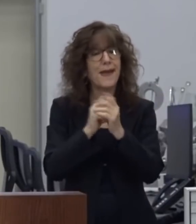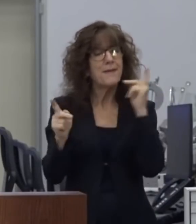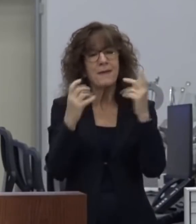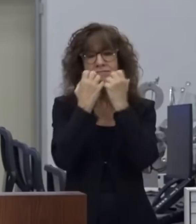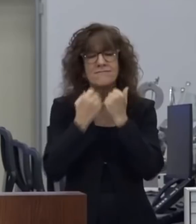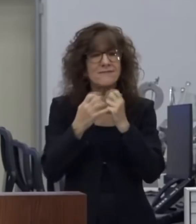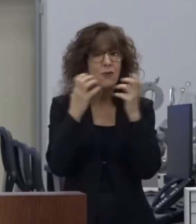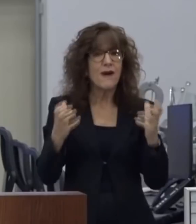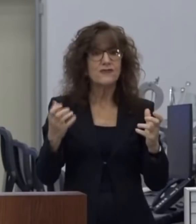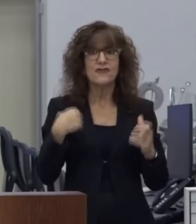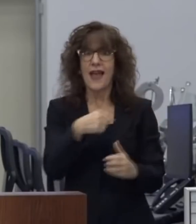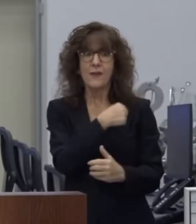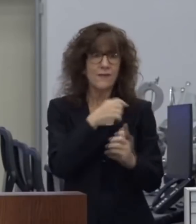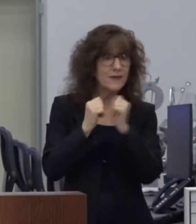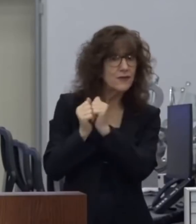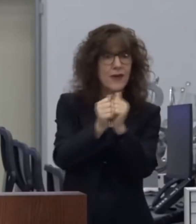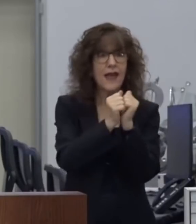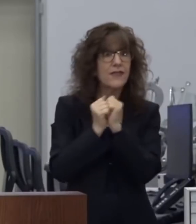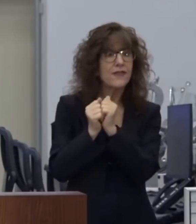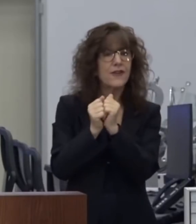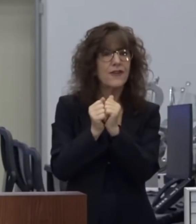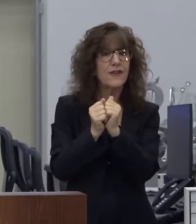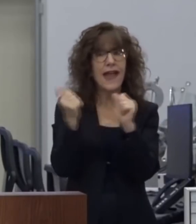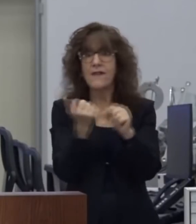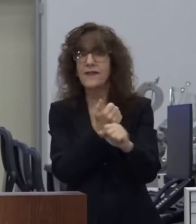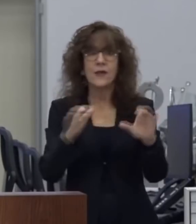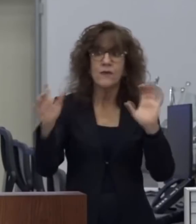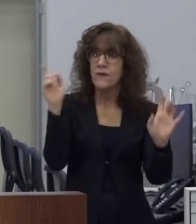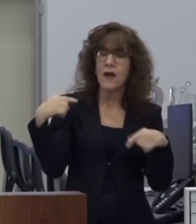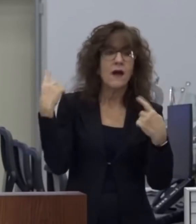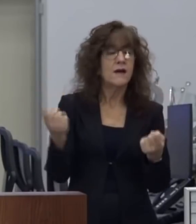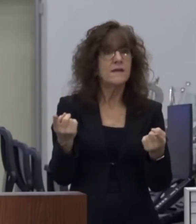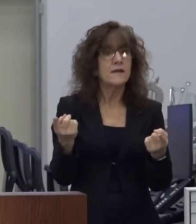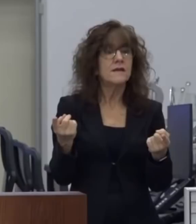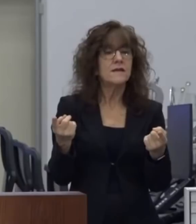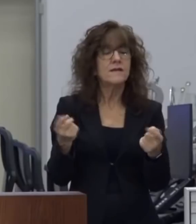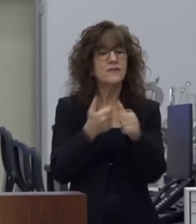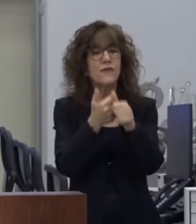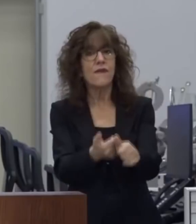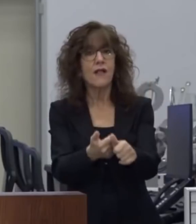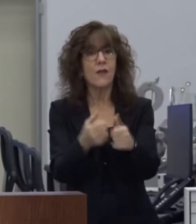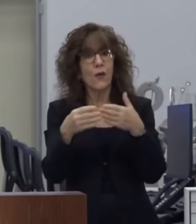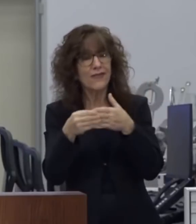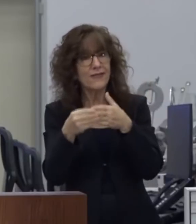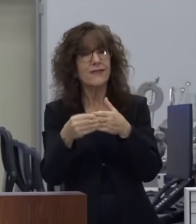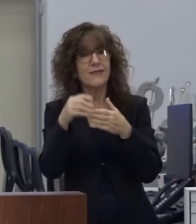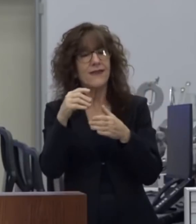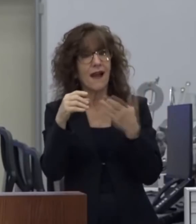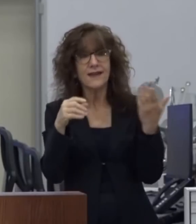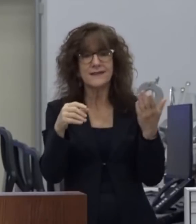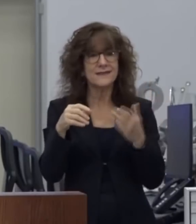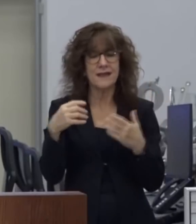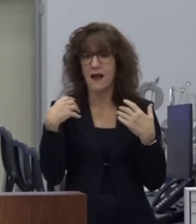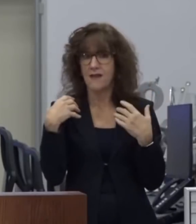And just as we have been together in terms of everything that we have done to follow the guidelines of public health officials